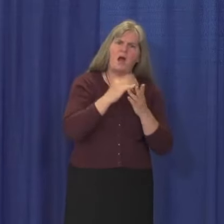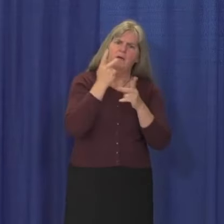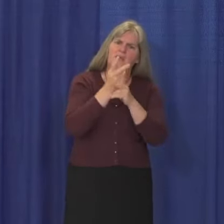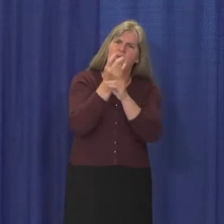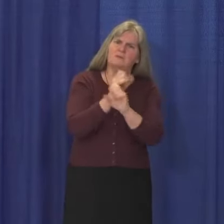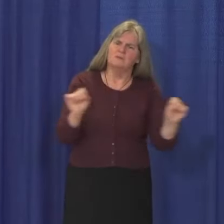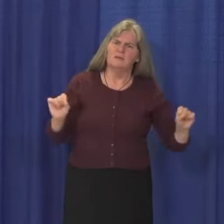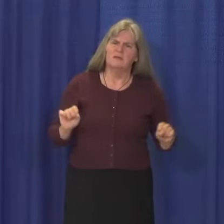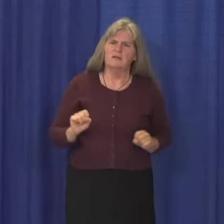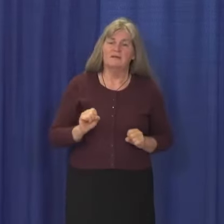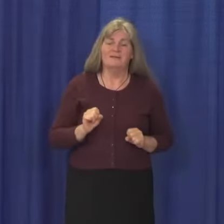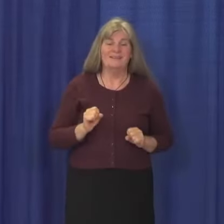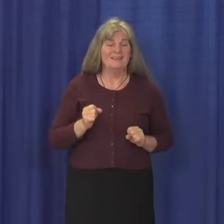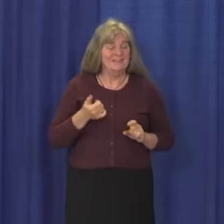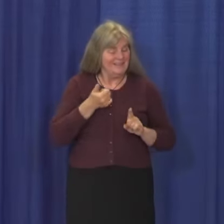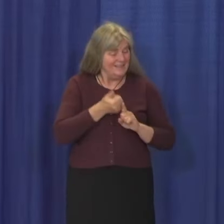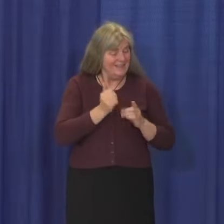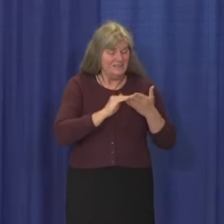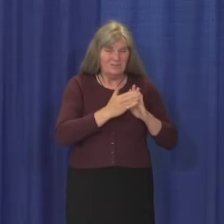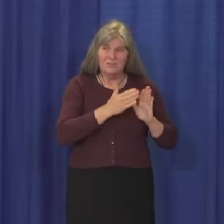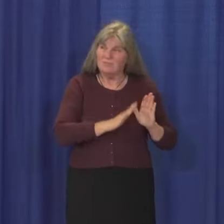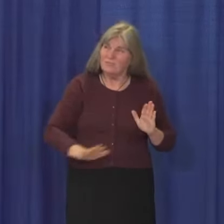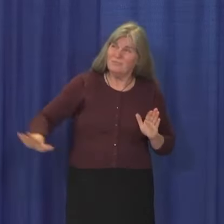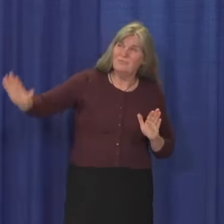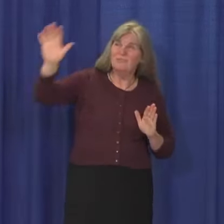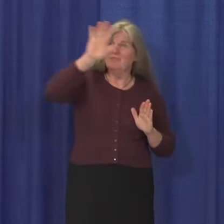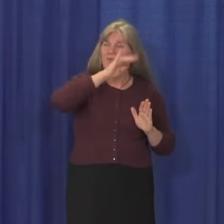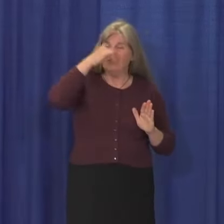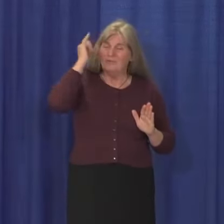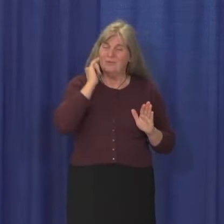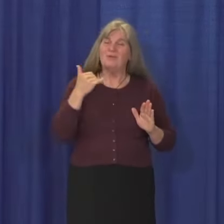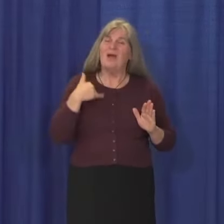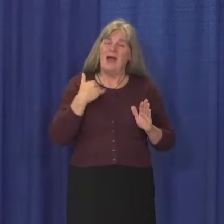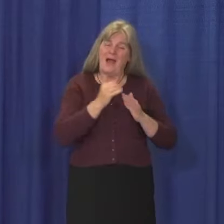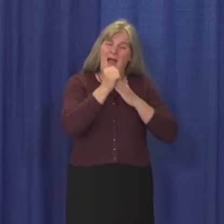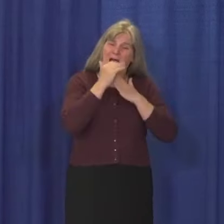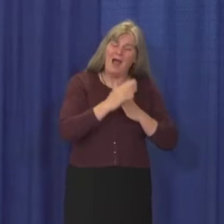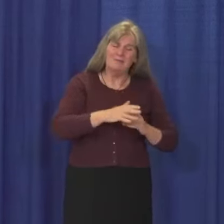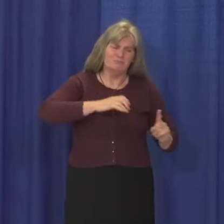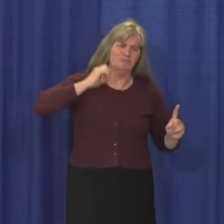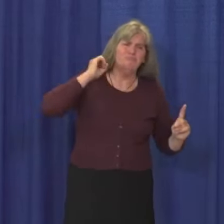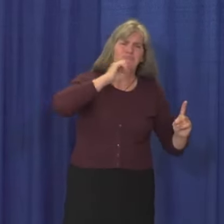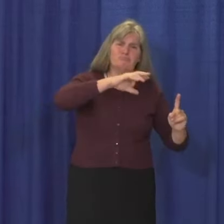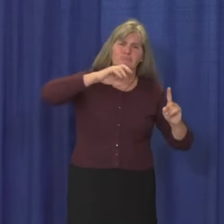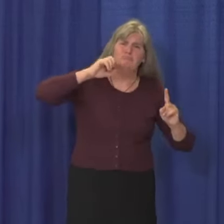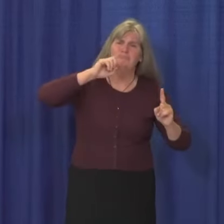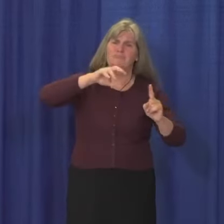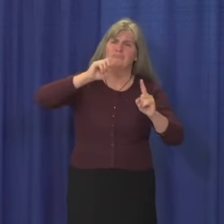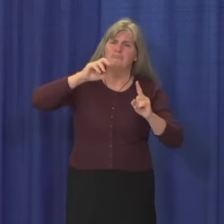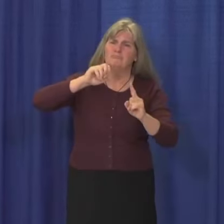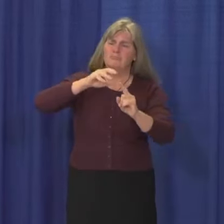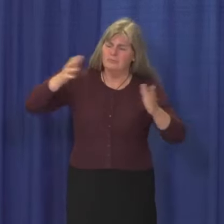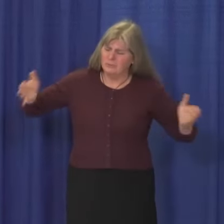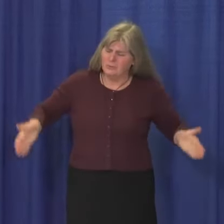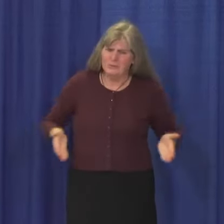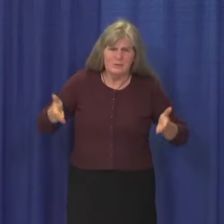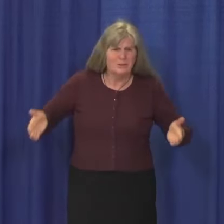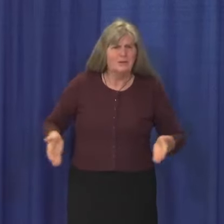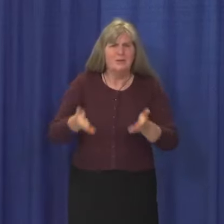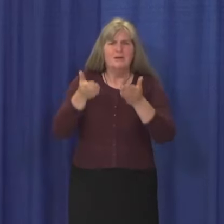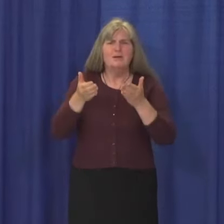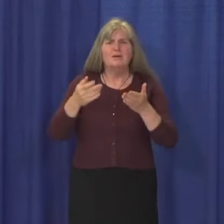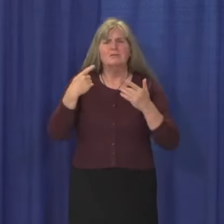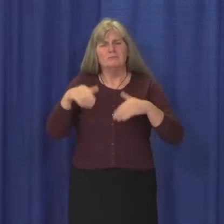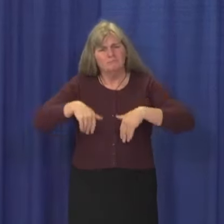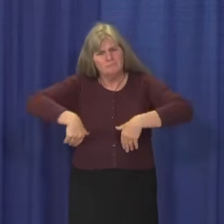are leaders in every community, right across the territory, that have been spreading this message, and we owe a debt of gratitude to